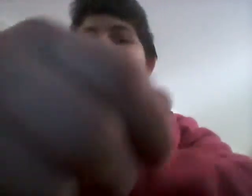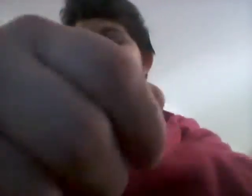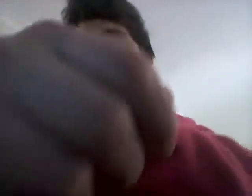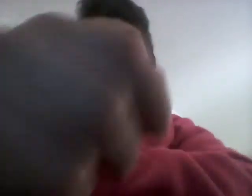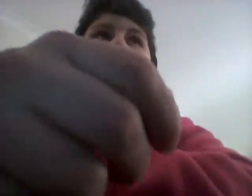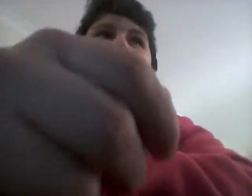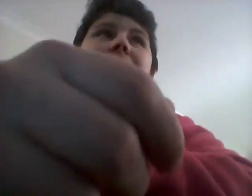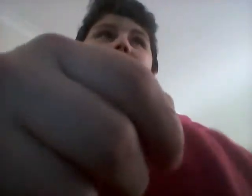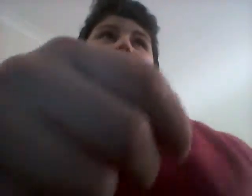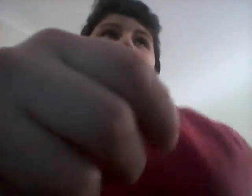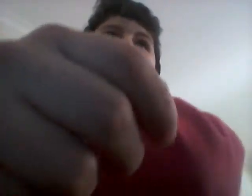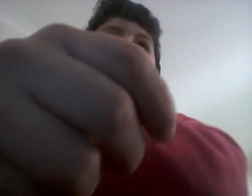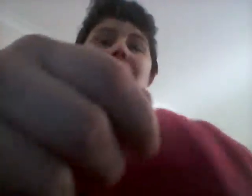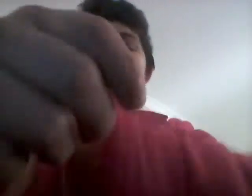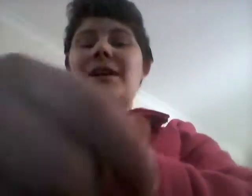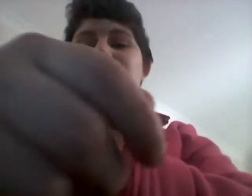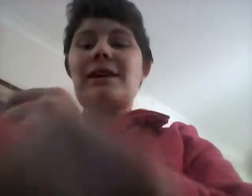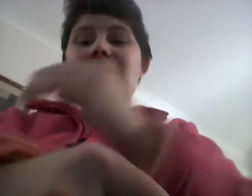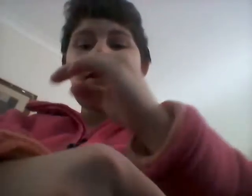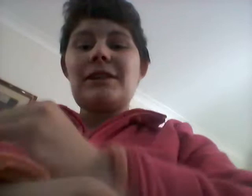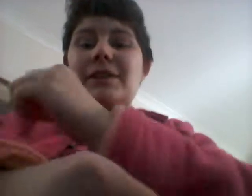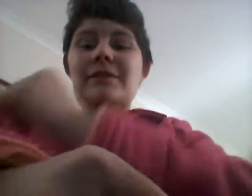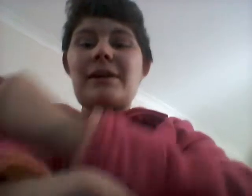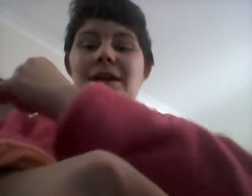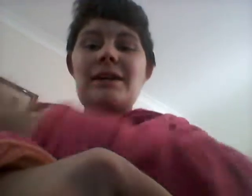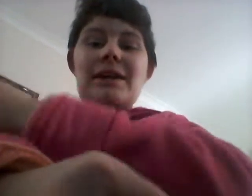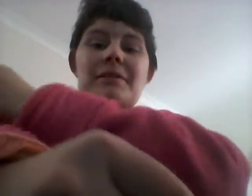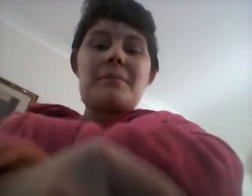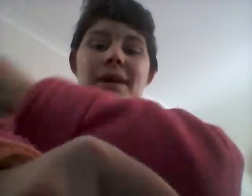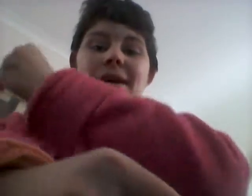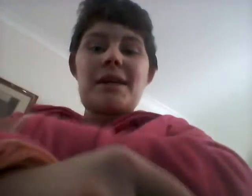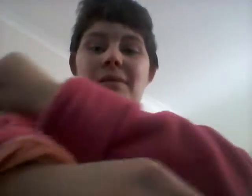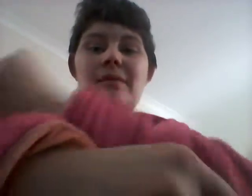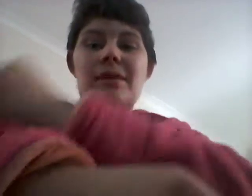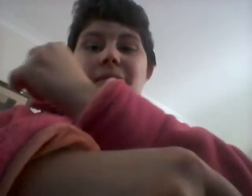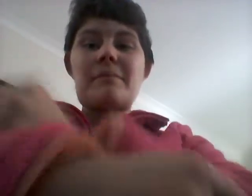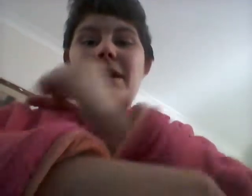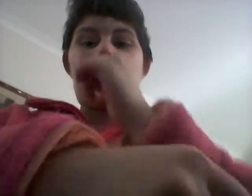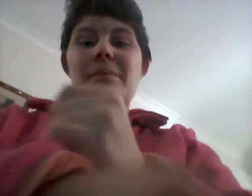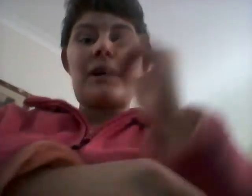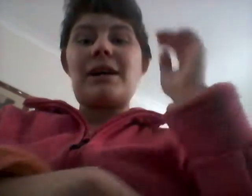Bear he and the bear, bear there. Here and there, there a bear. Everywhere a bear, bear.